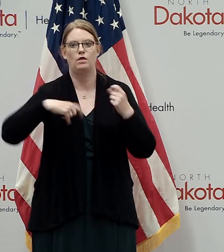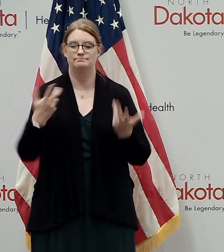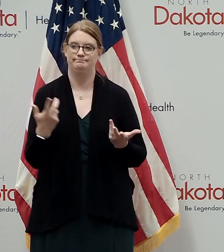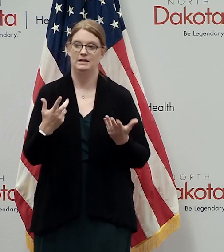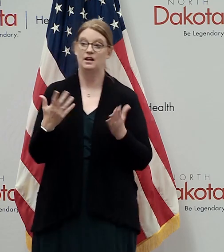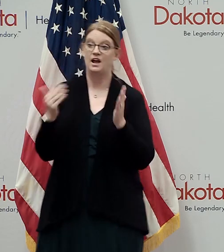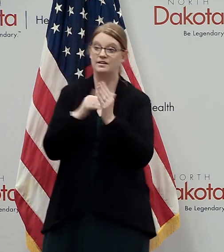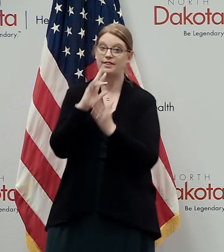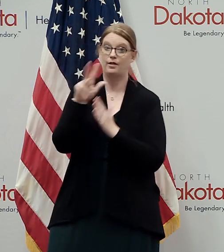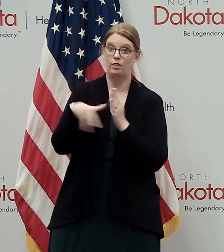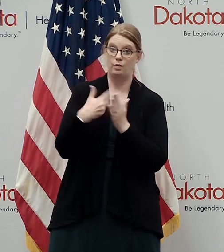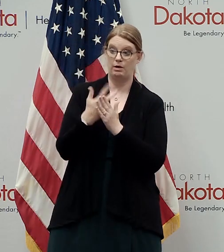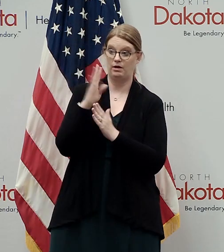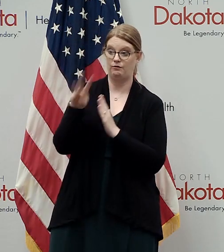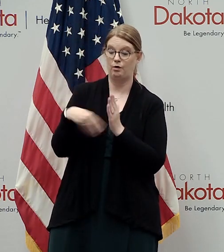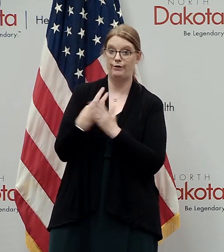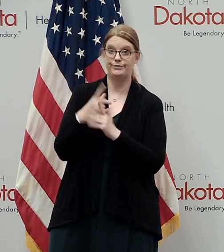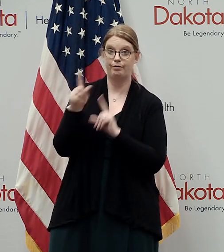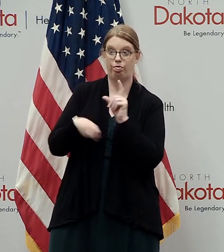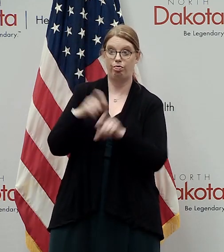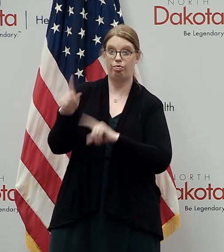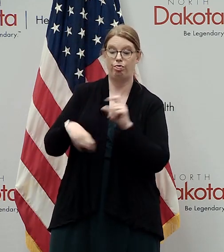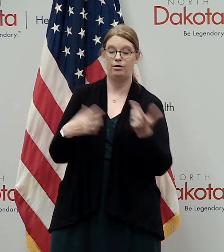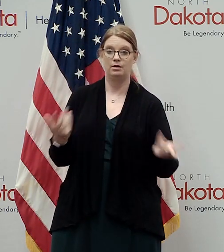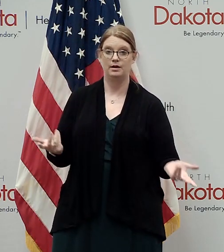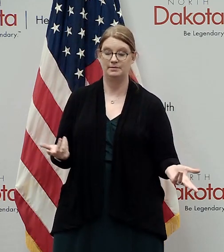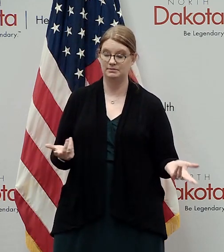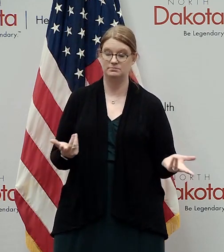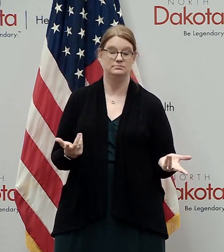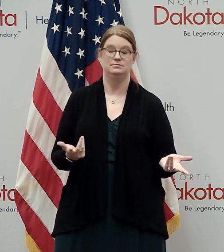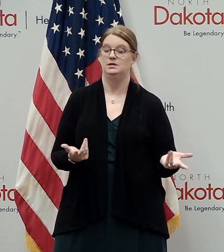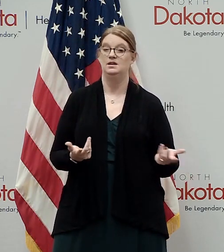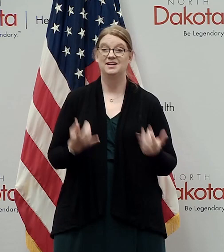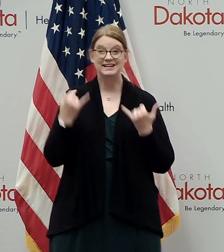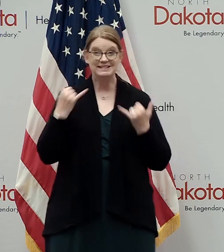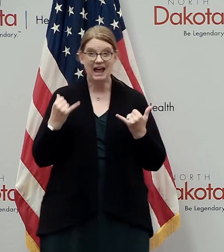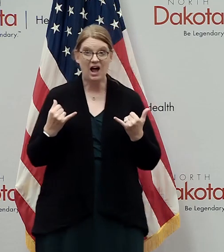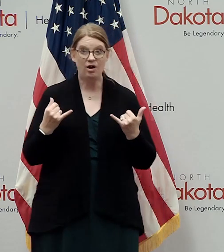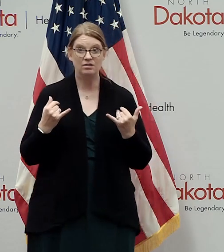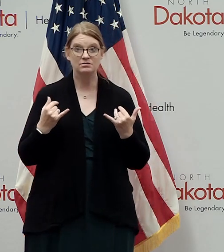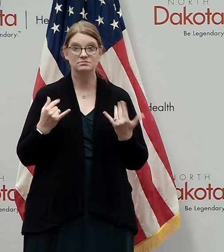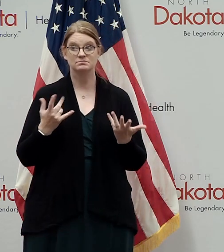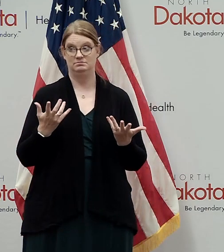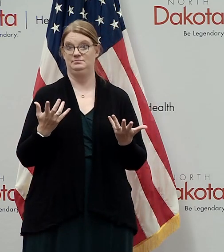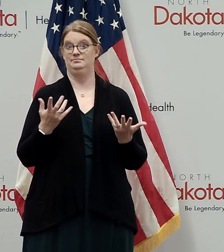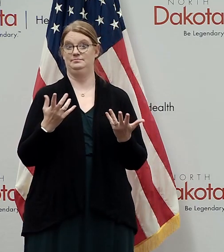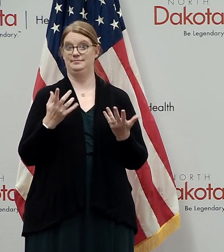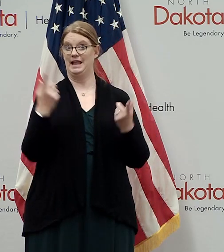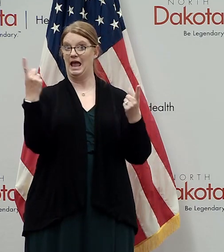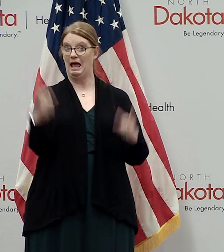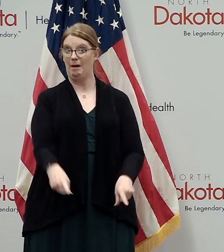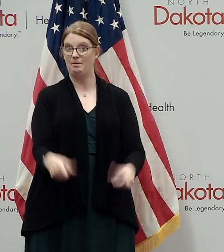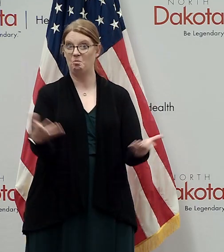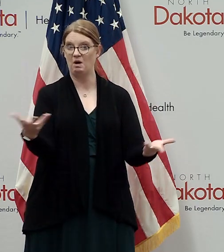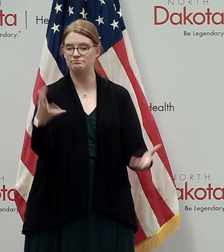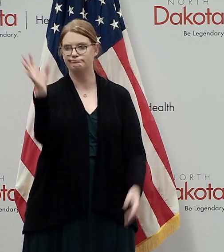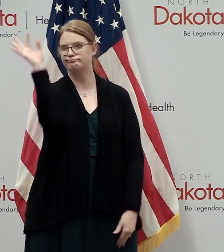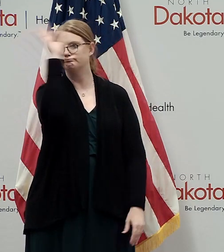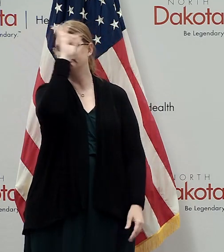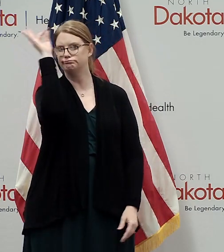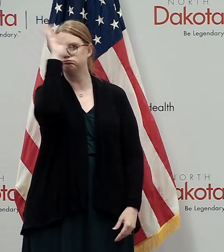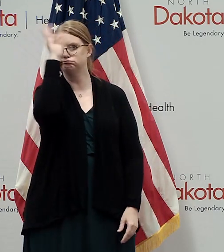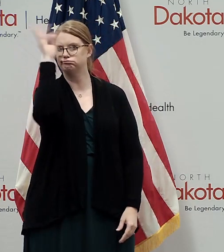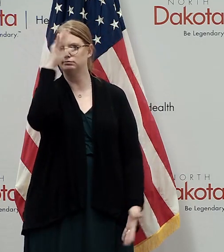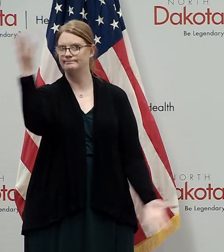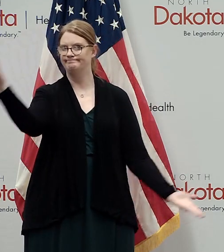3 or 4 hours worth of questions. I mean, there are so many unanswered questions. Now is the time for these local districts to really